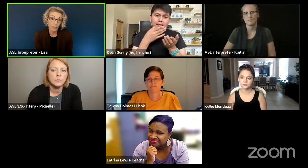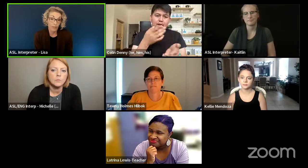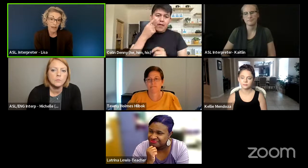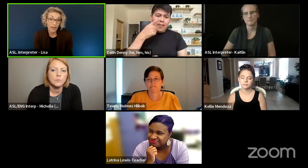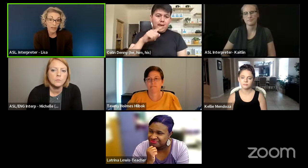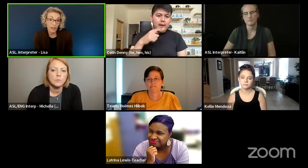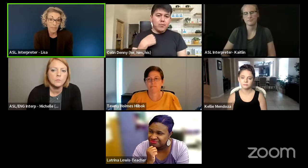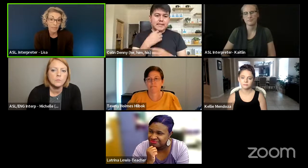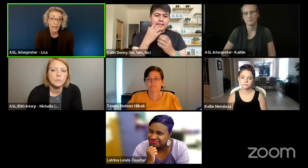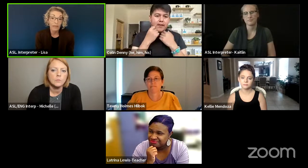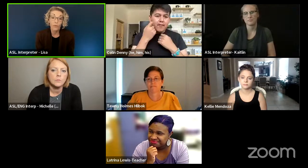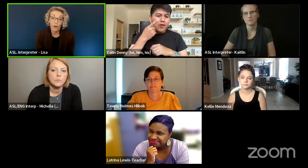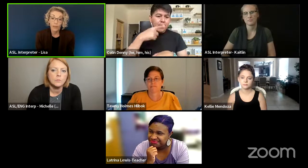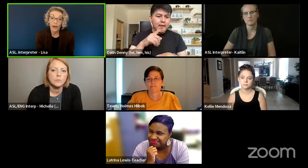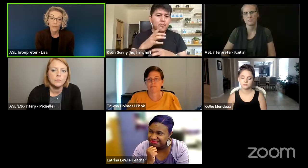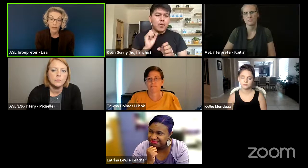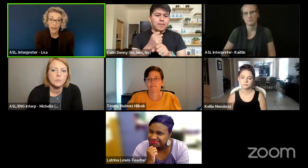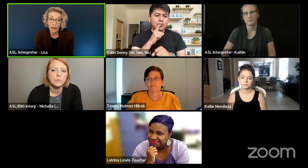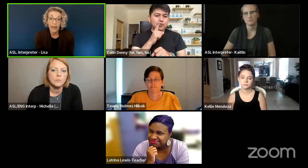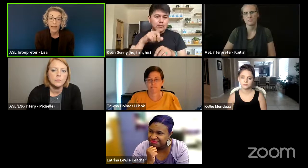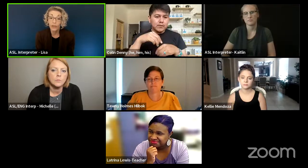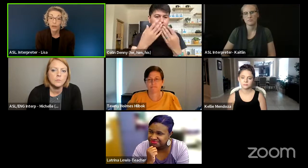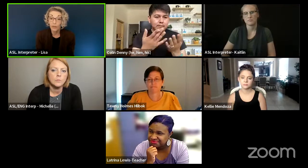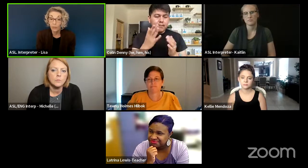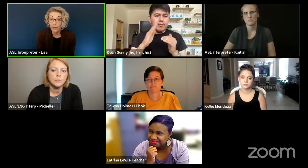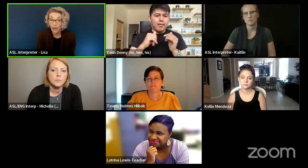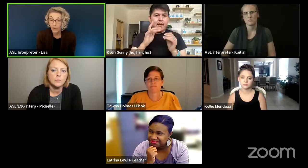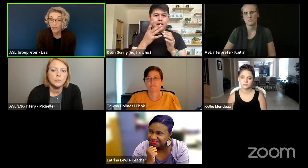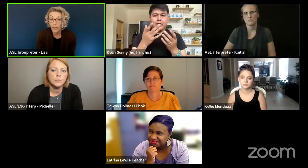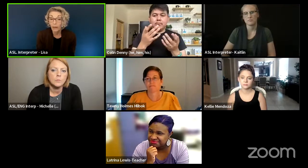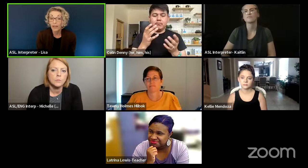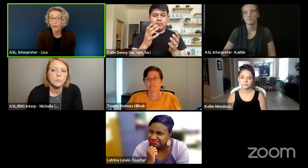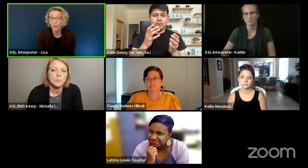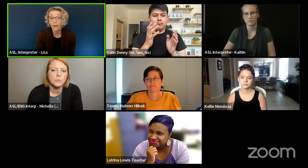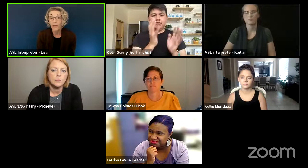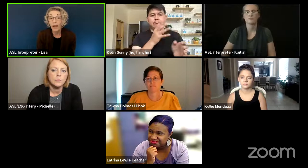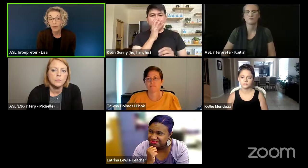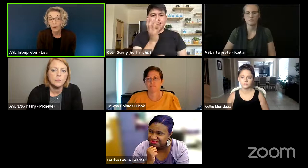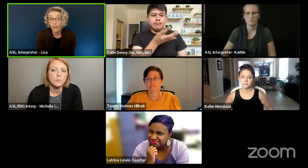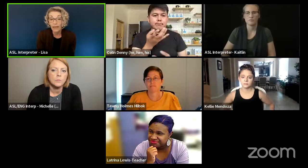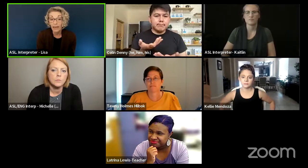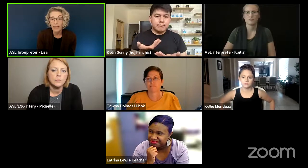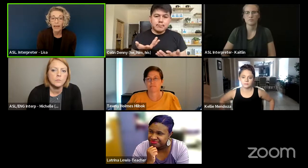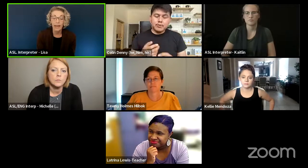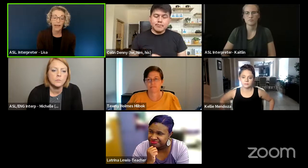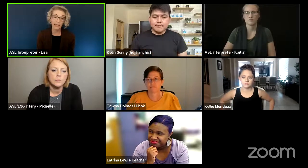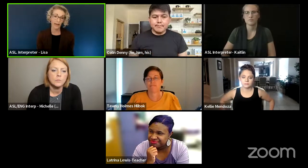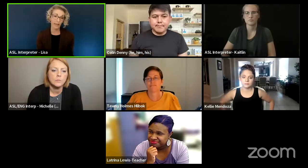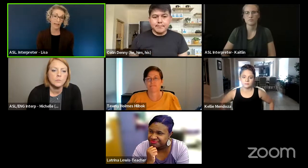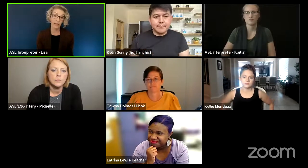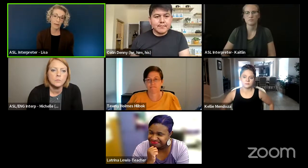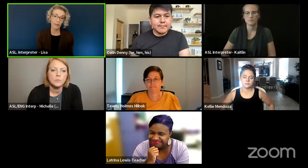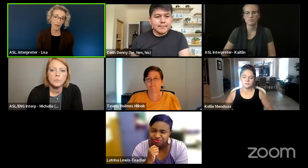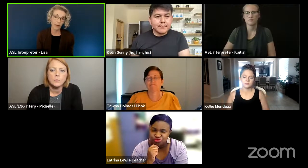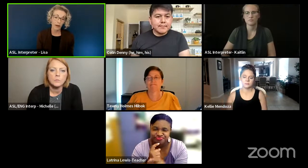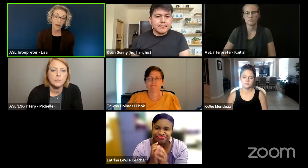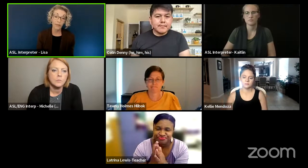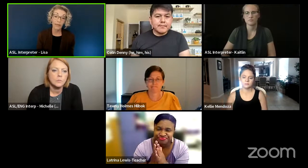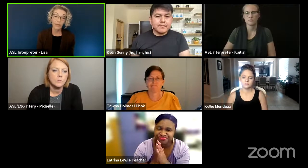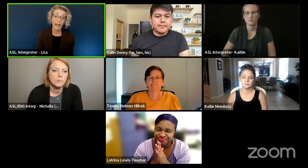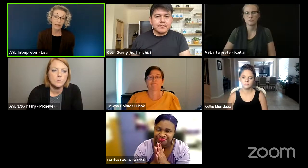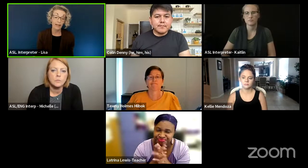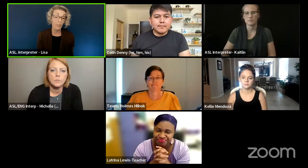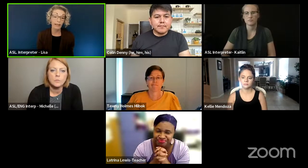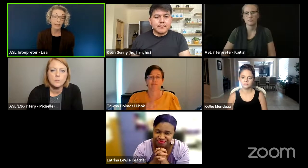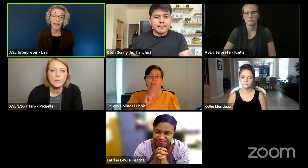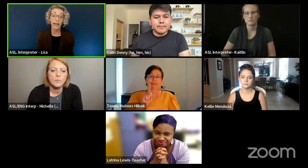increase their motivation if we're there for them and show them that we care for them and that we're providing what they need instead of leaving them on their own and